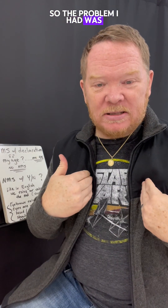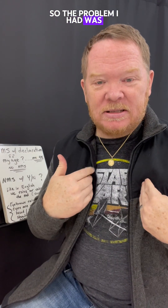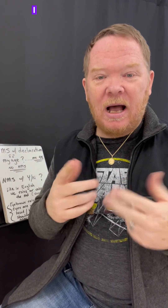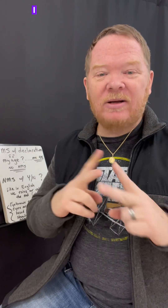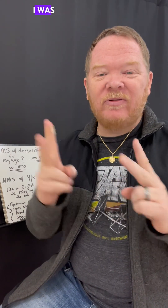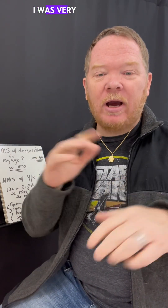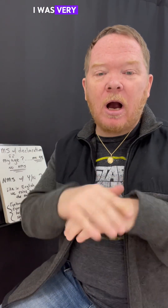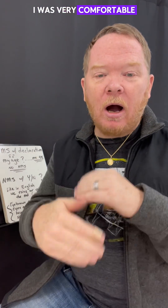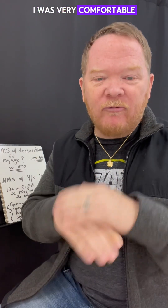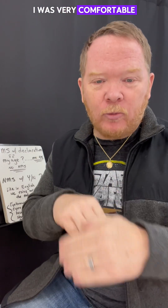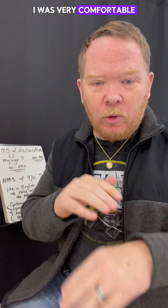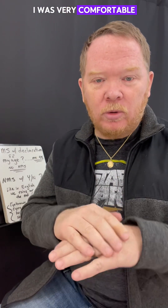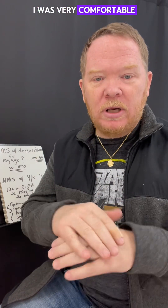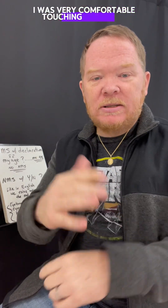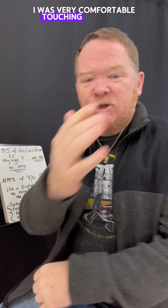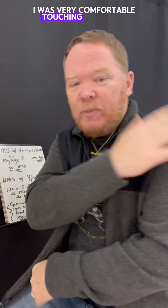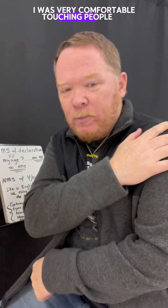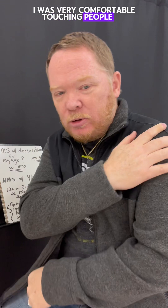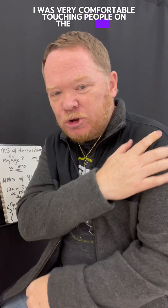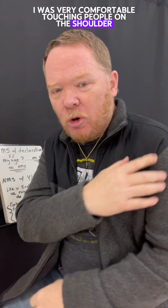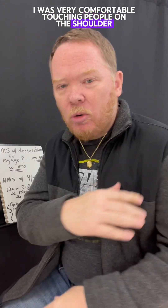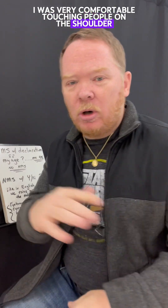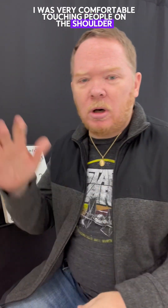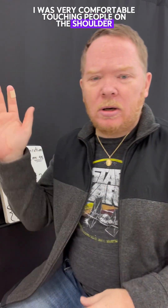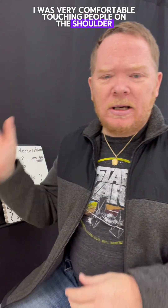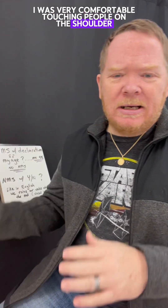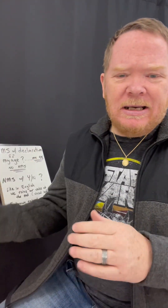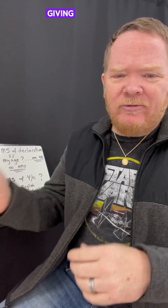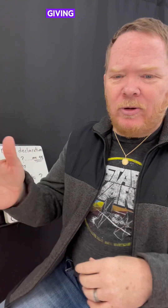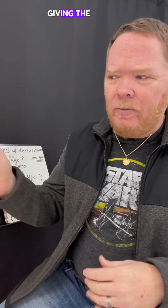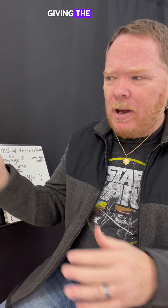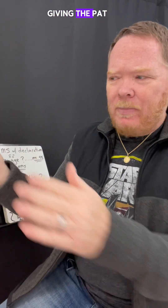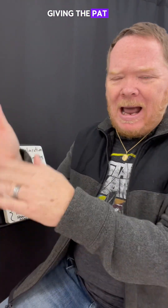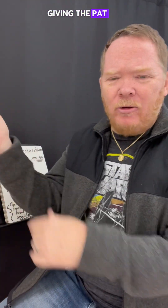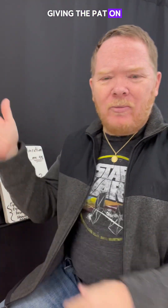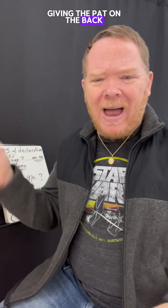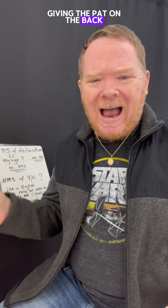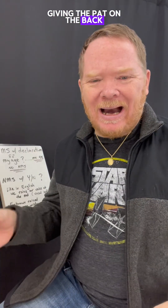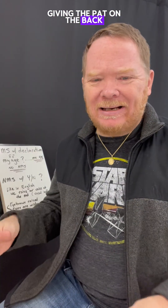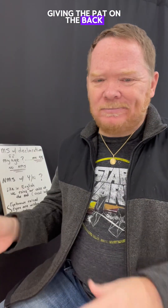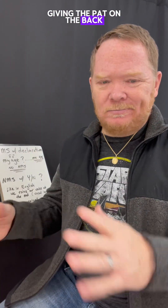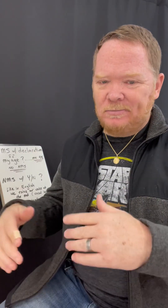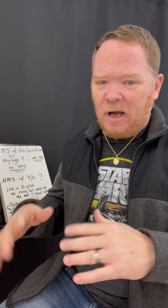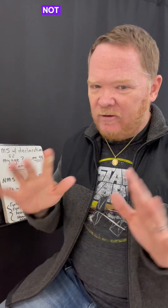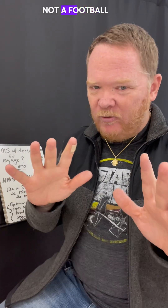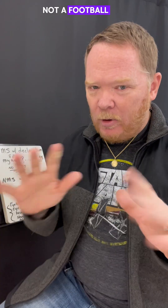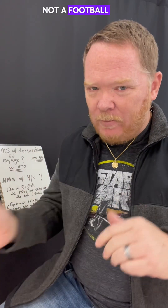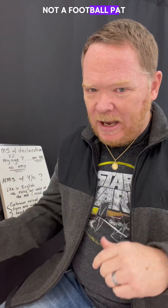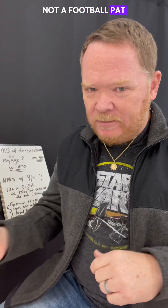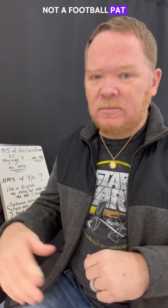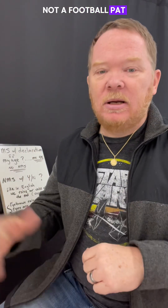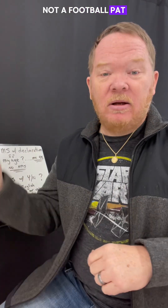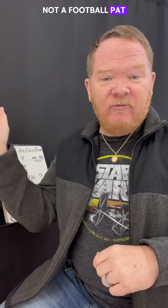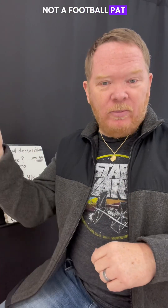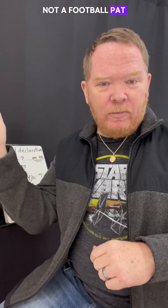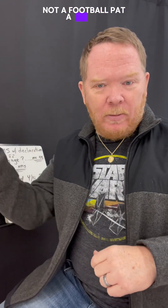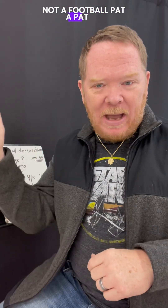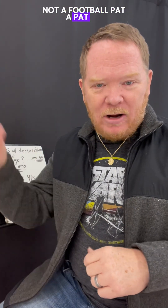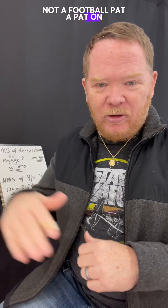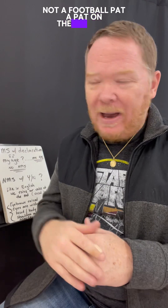I was very comfortable touching people on the shoulder, giving a pat on the back, not a football pat, a pat on the